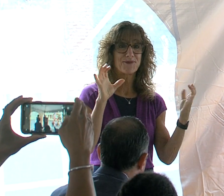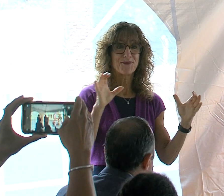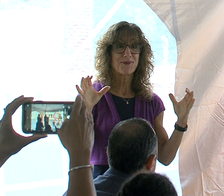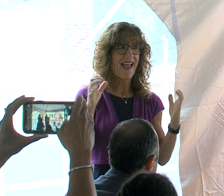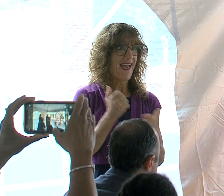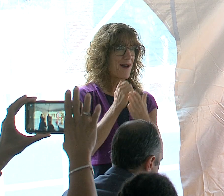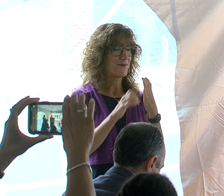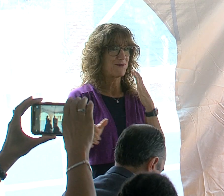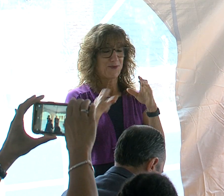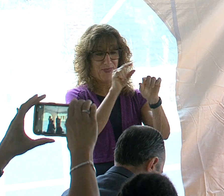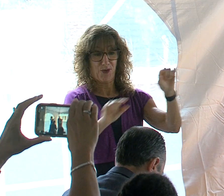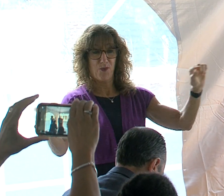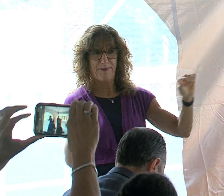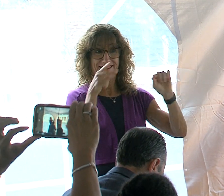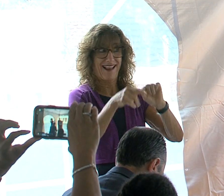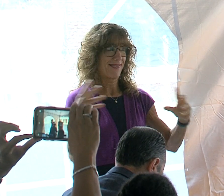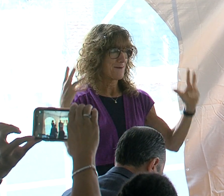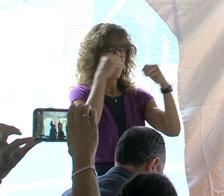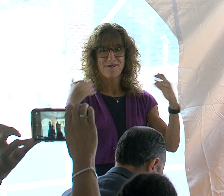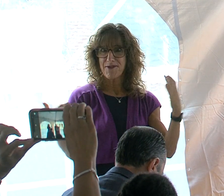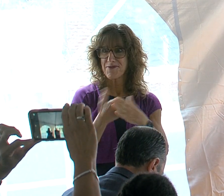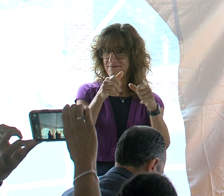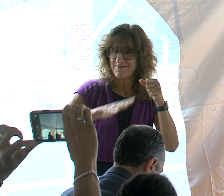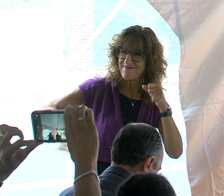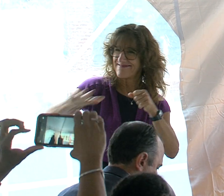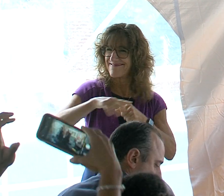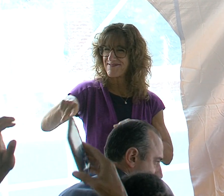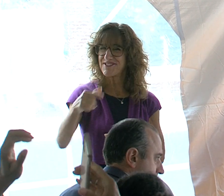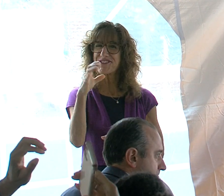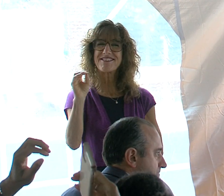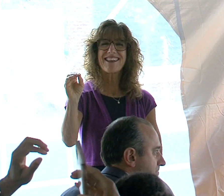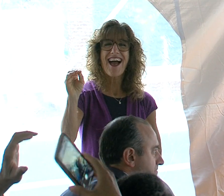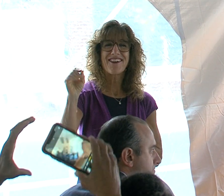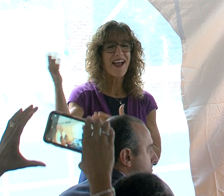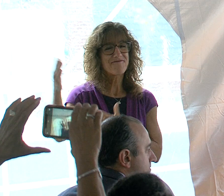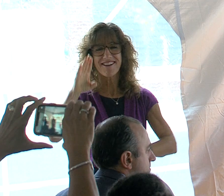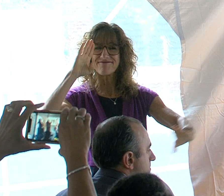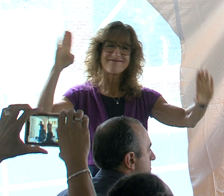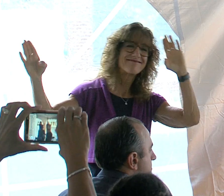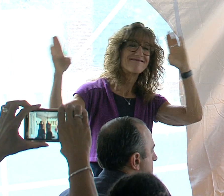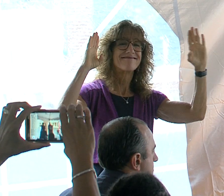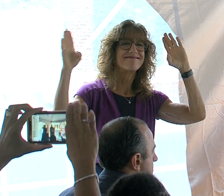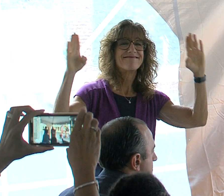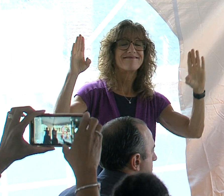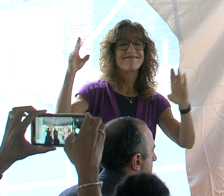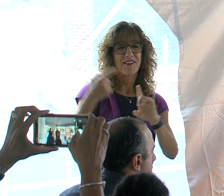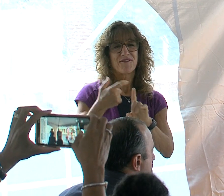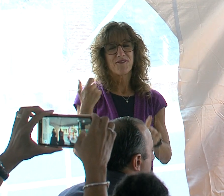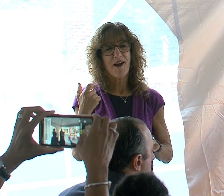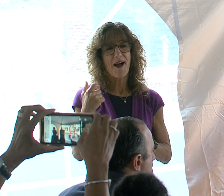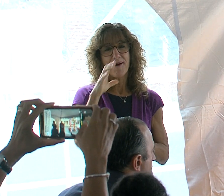to help do the ribbon cutting on this beautiful new development in Prince George's County. I bring you greetings on behalf